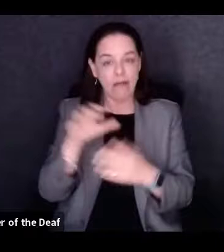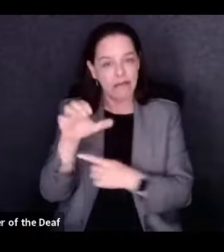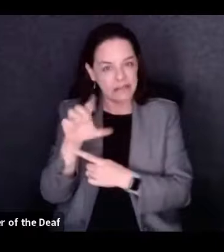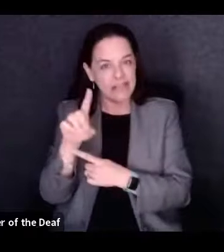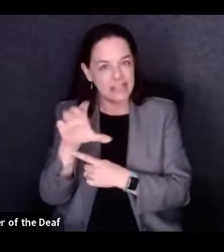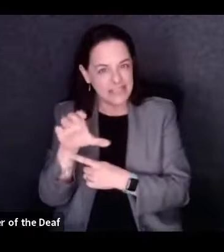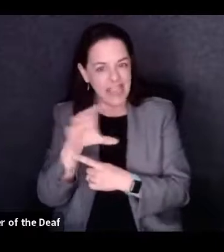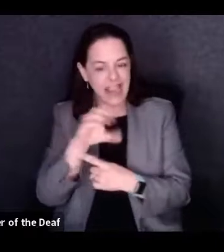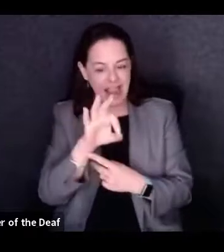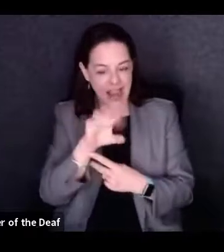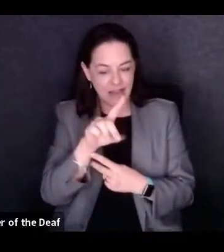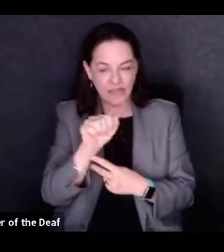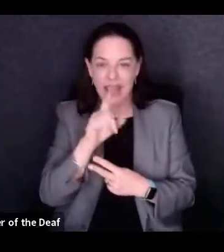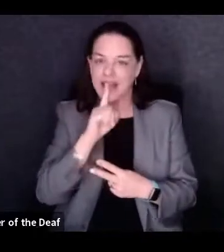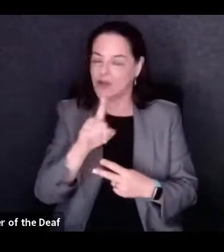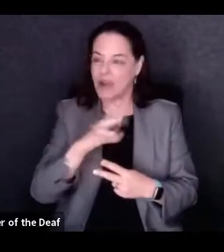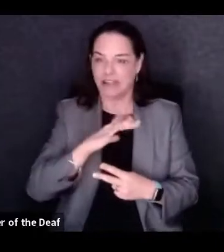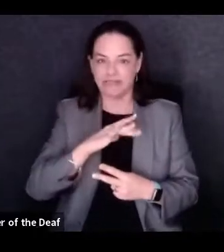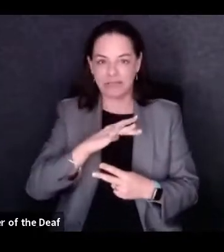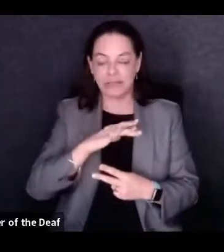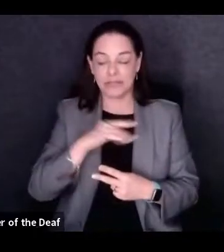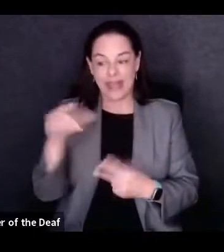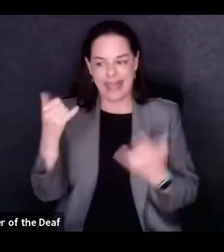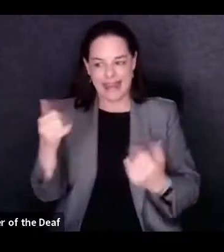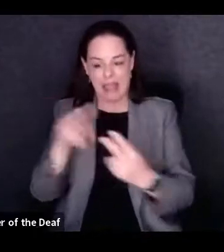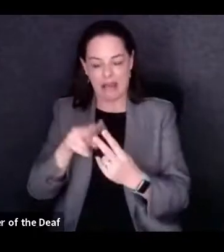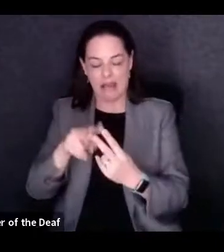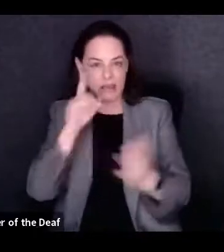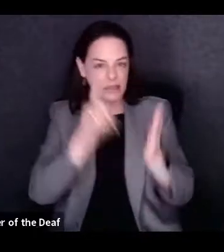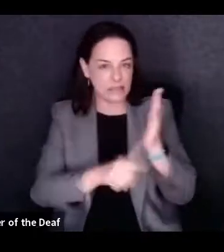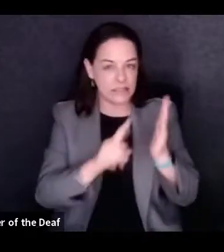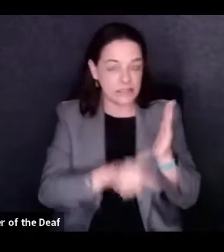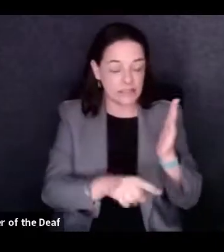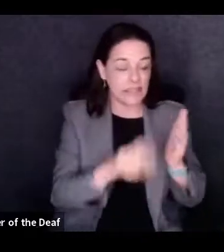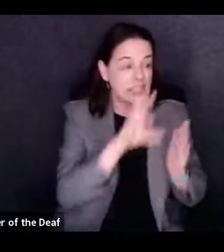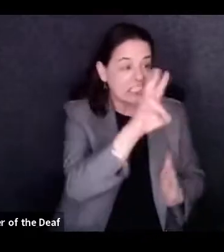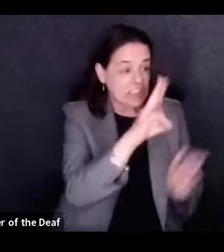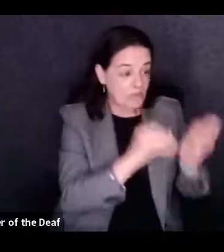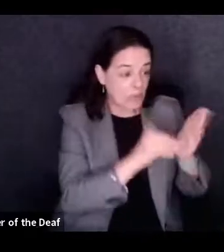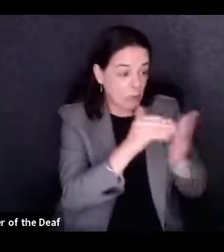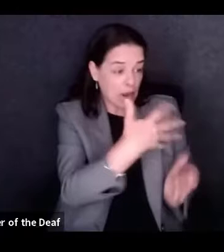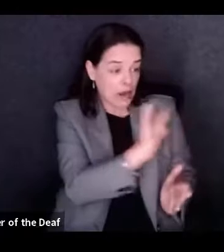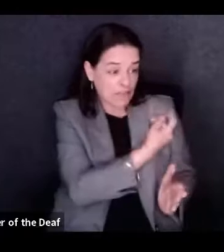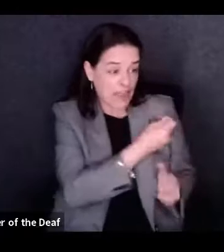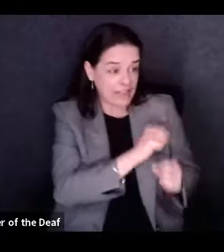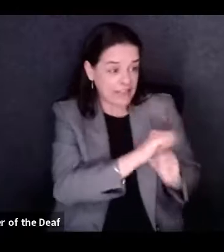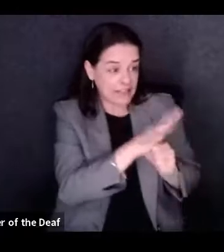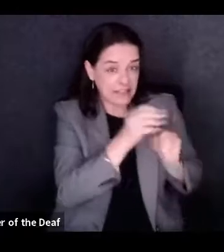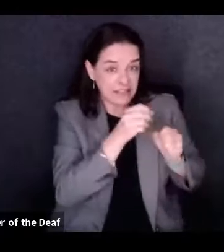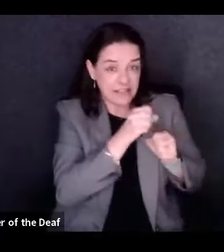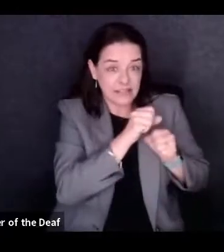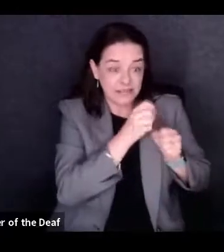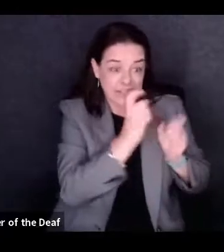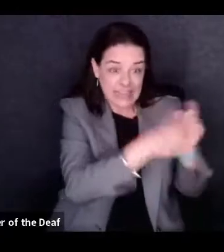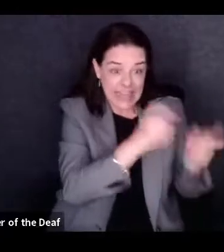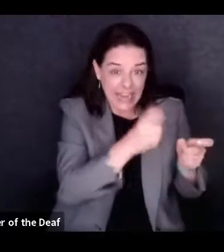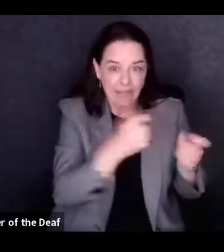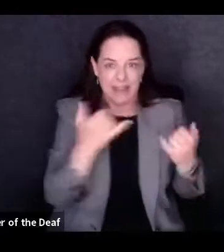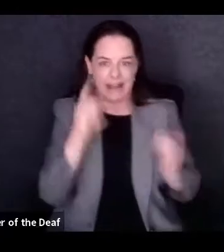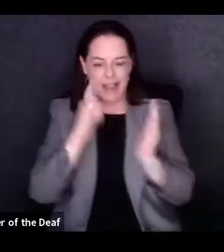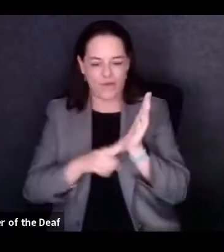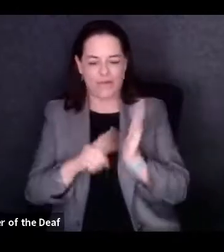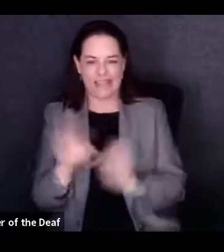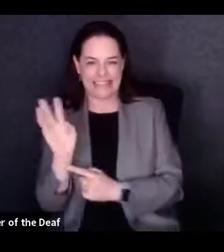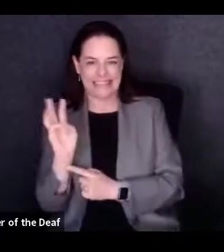are investigating 6 cases out of over 7 million vaccines administered. And while they are serious, it is still